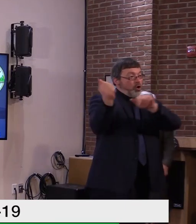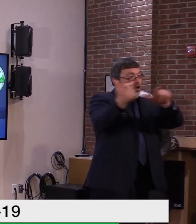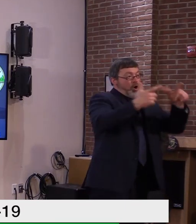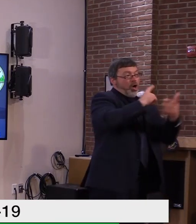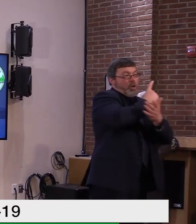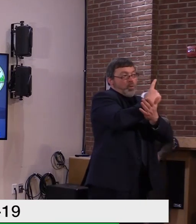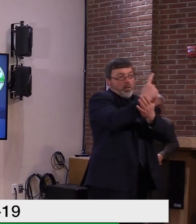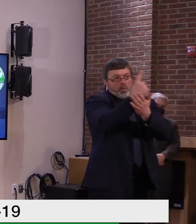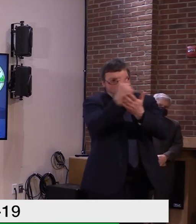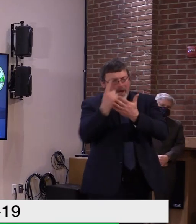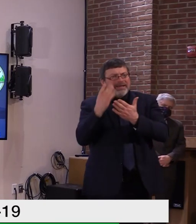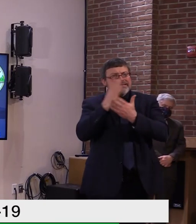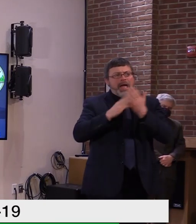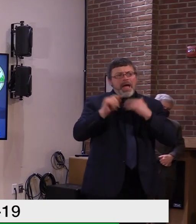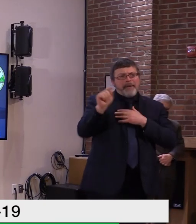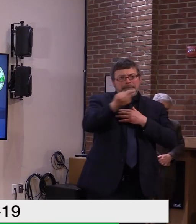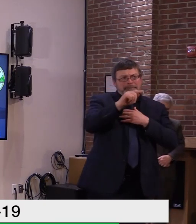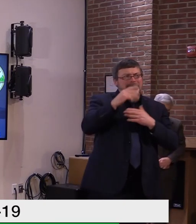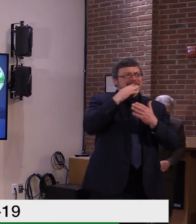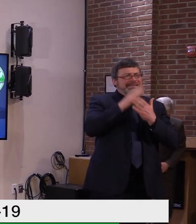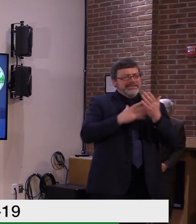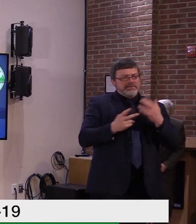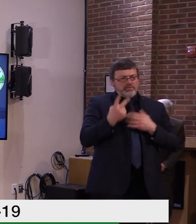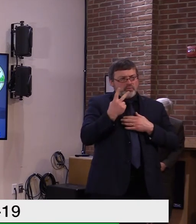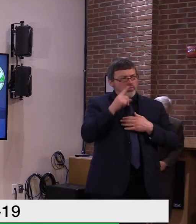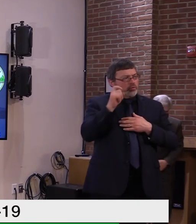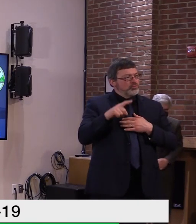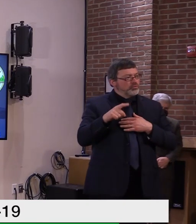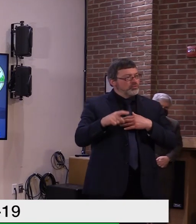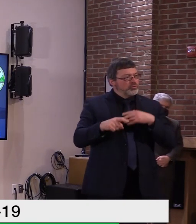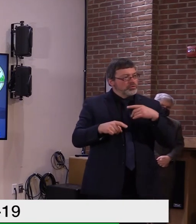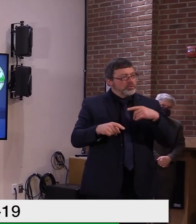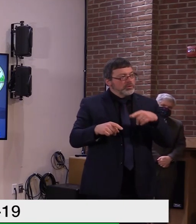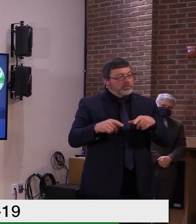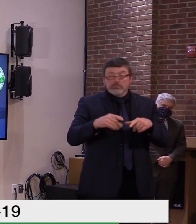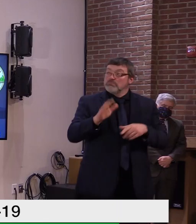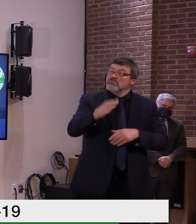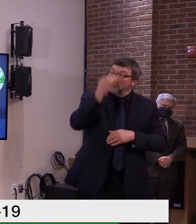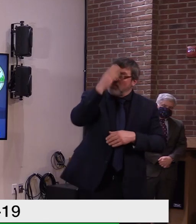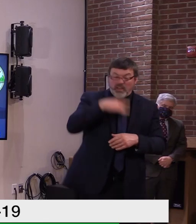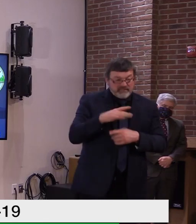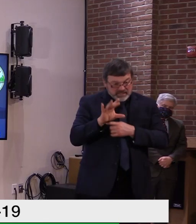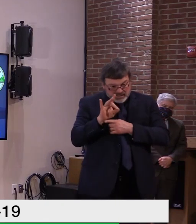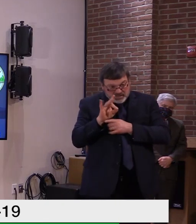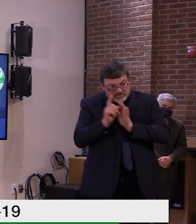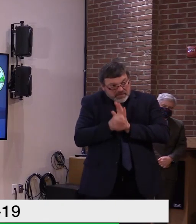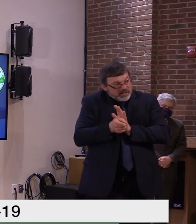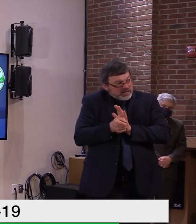question for 8 more minutes, but once we hit 12:30 mark, we'll have to wrap up.